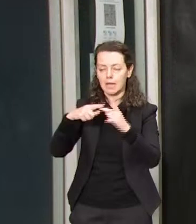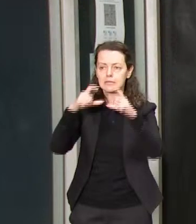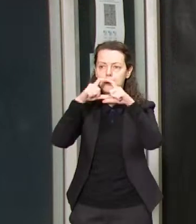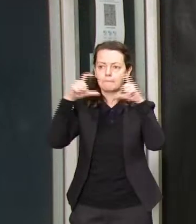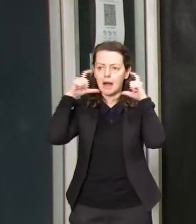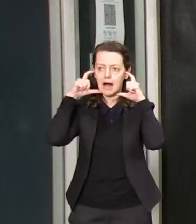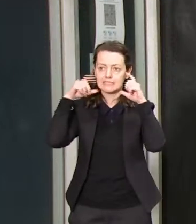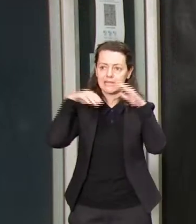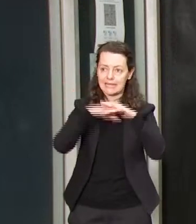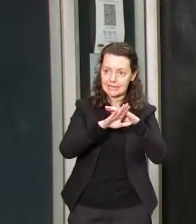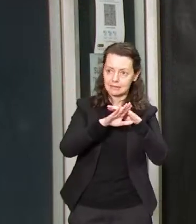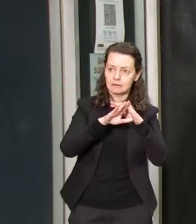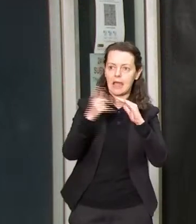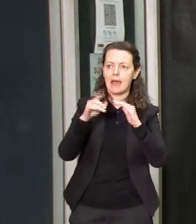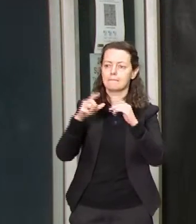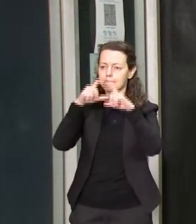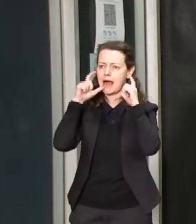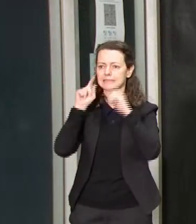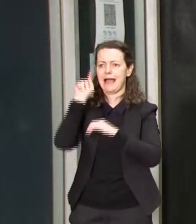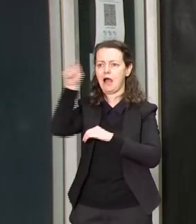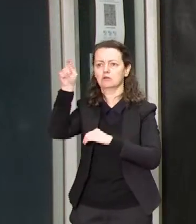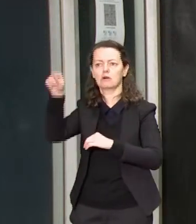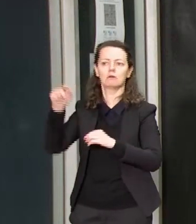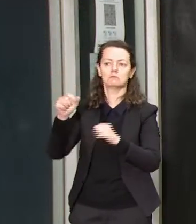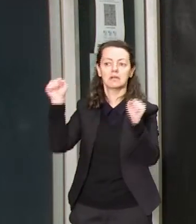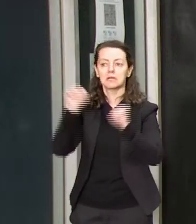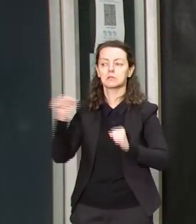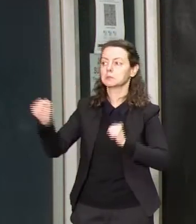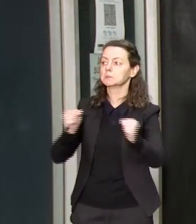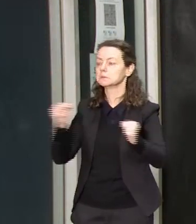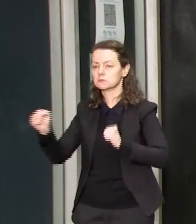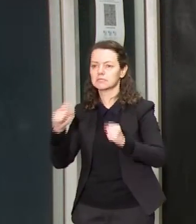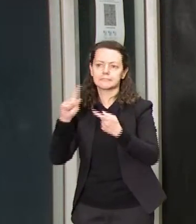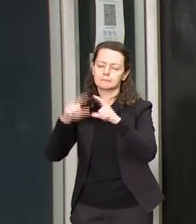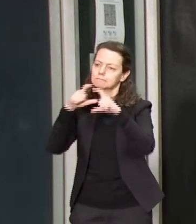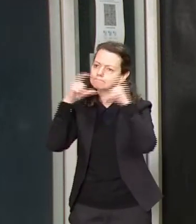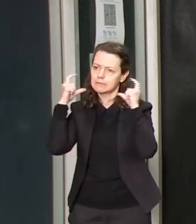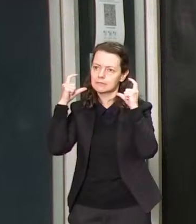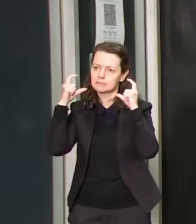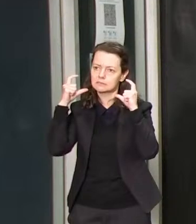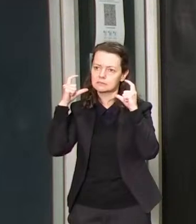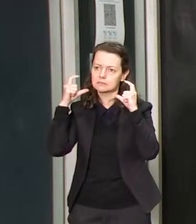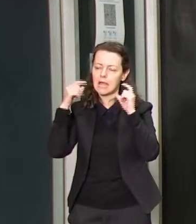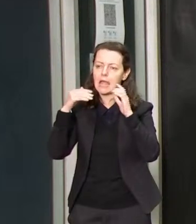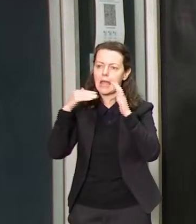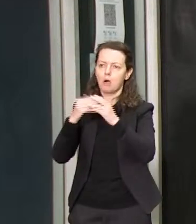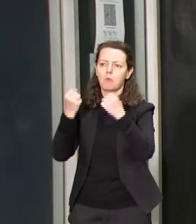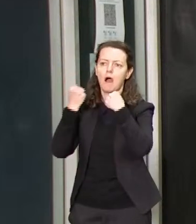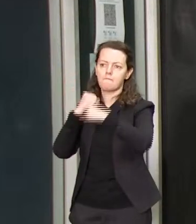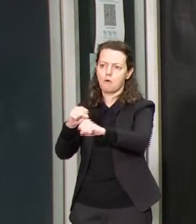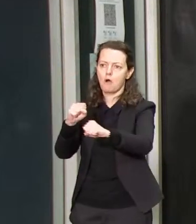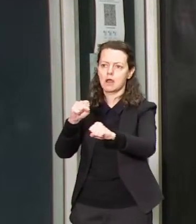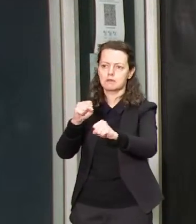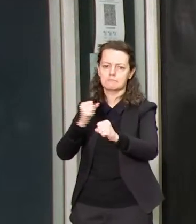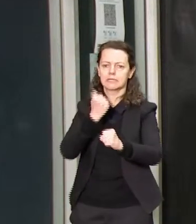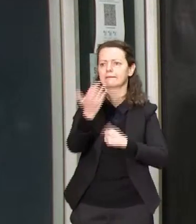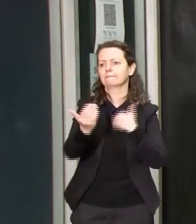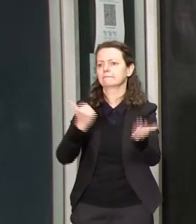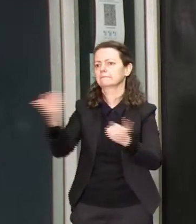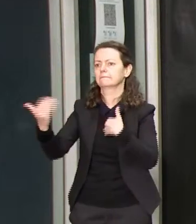and out. They are measures that work to reduce transmission, to reduce the opportunities for contact with